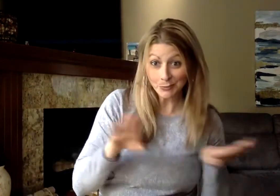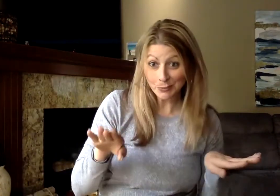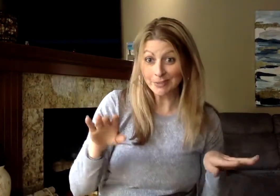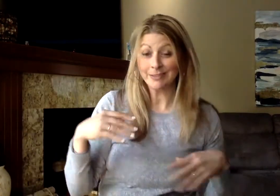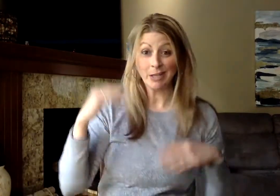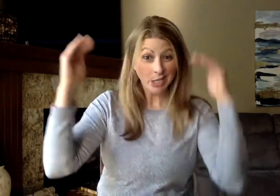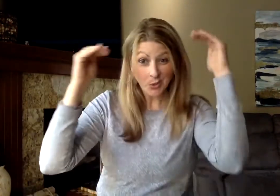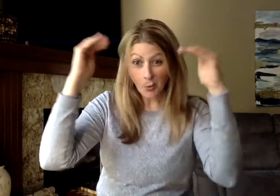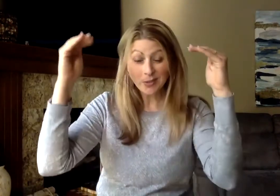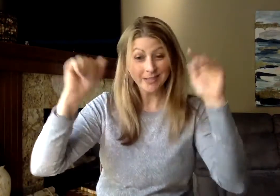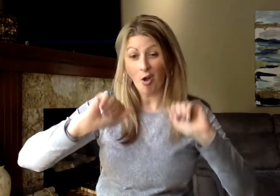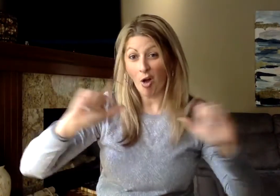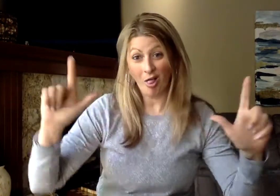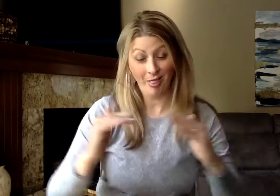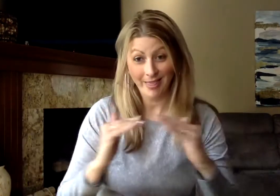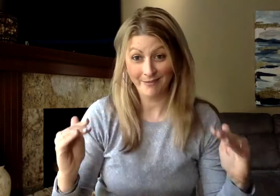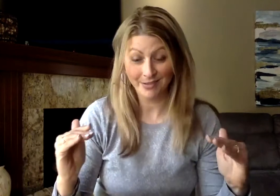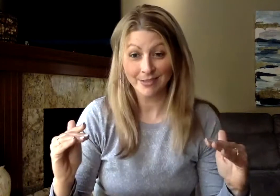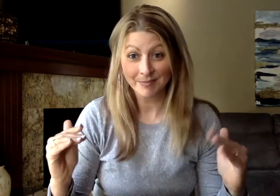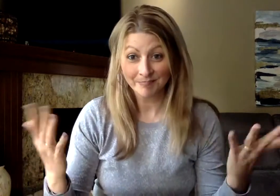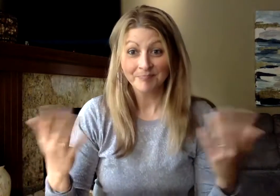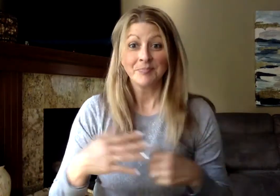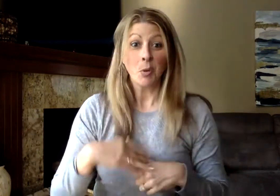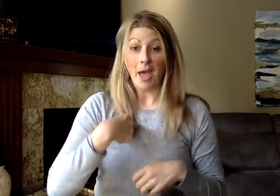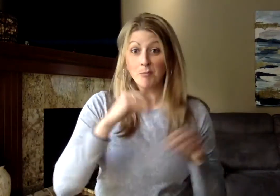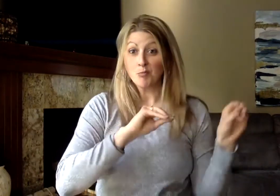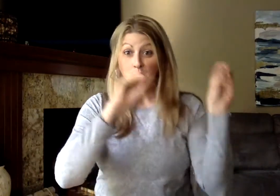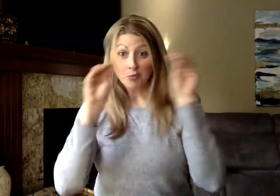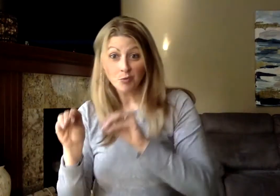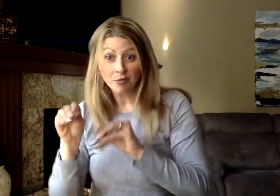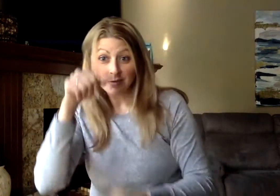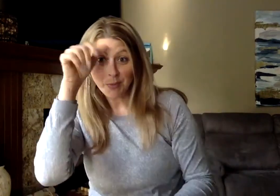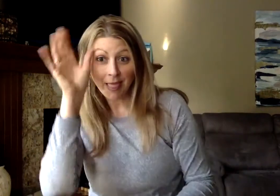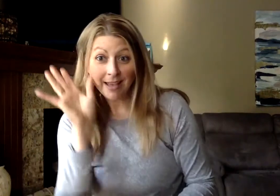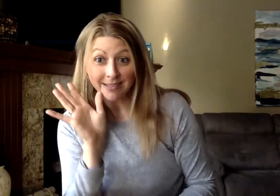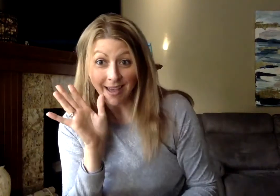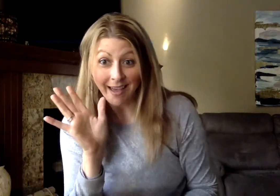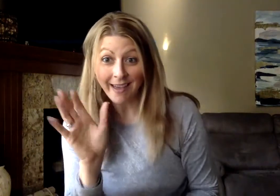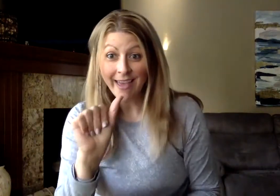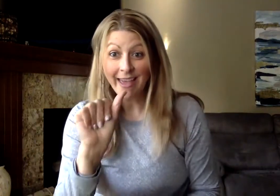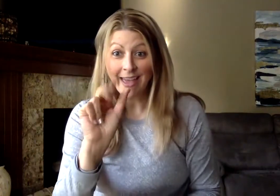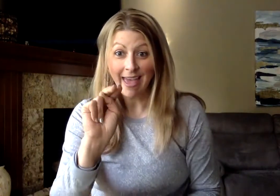deaf, children, adults, really all levels. I moved to